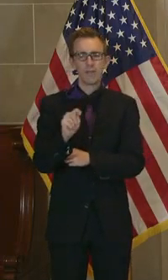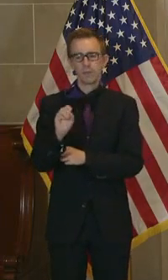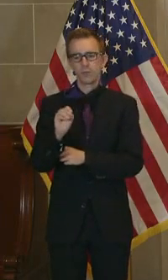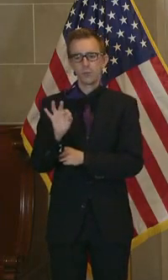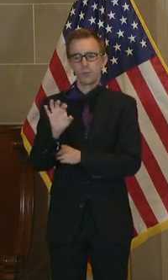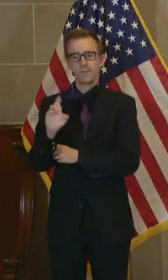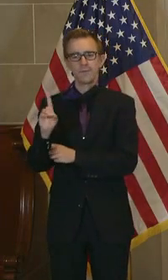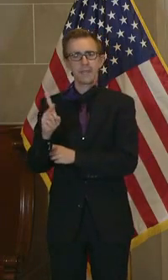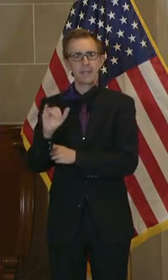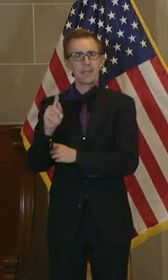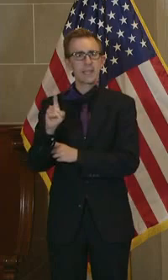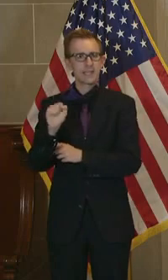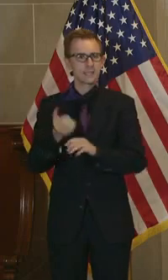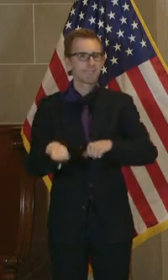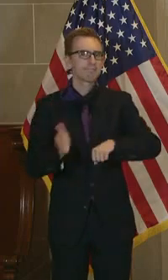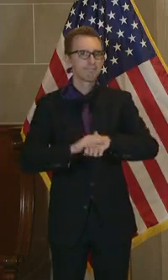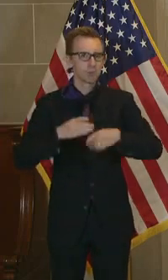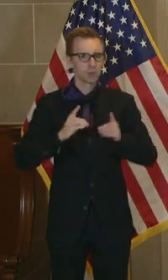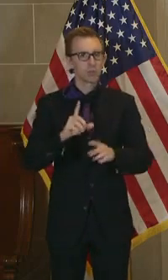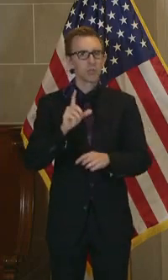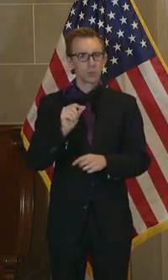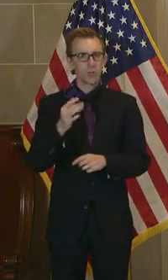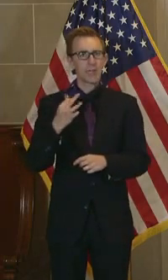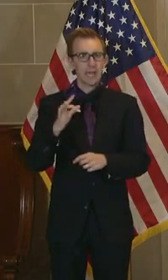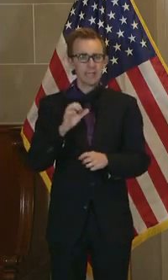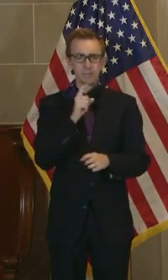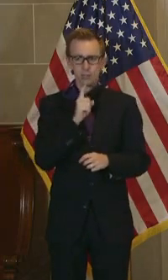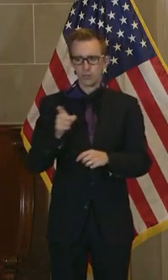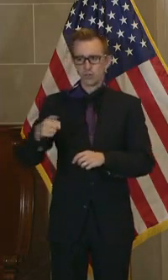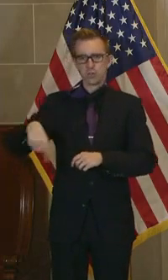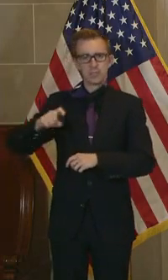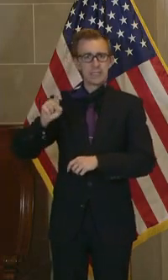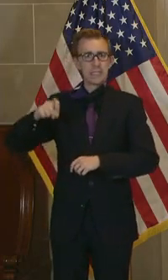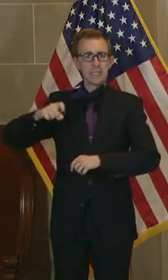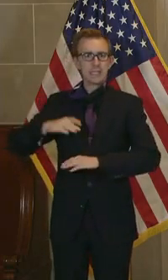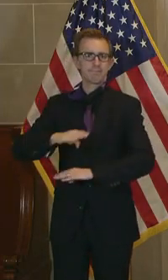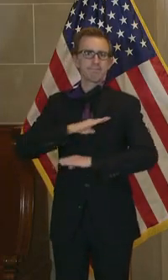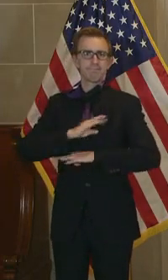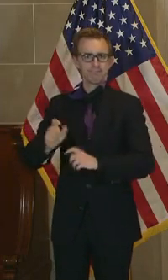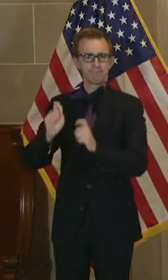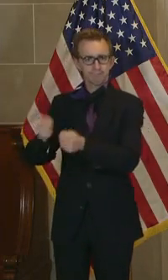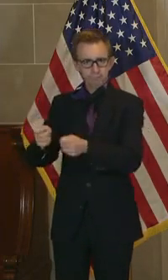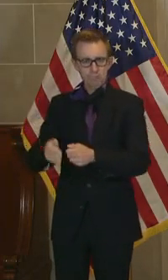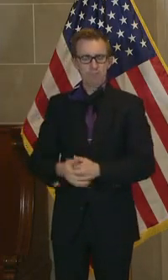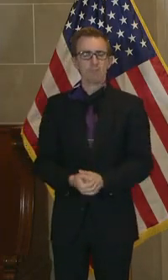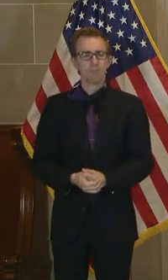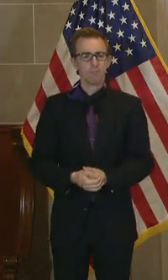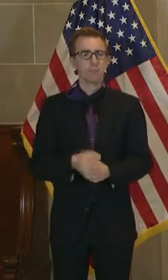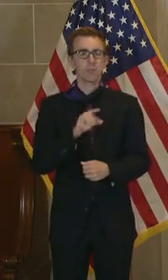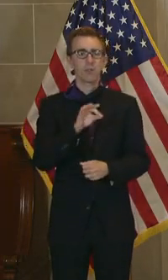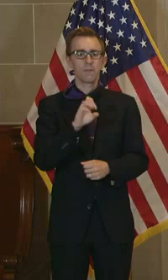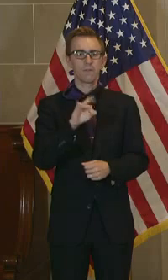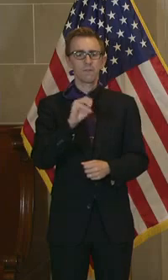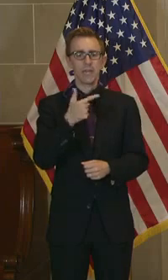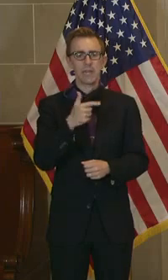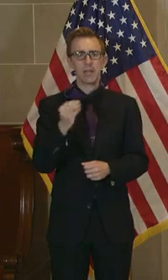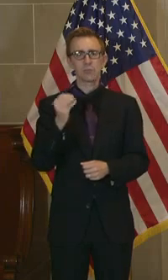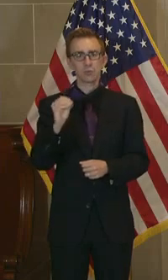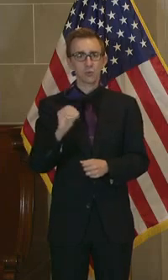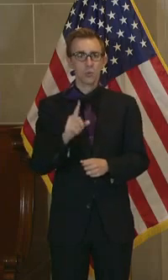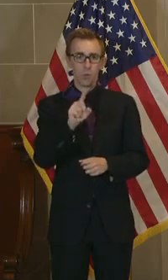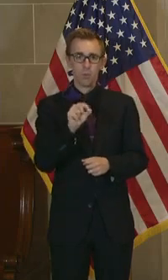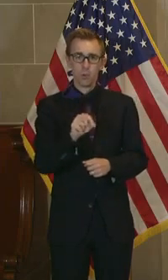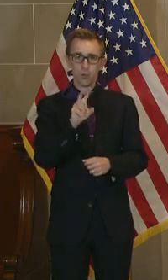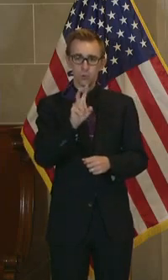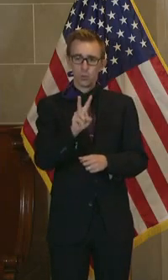up during COVID-19 to make sure that the need was met for food insecurity. According to Feeding Missouri, 1.2